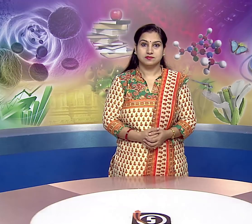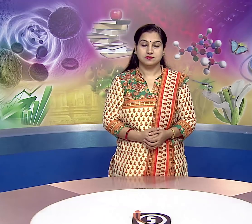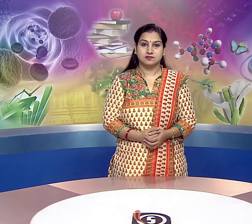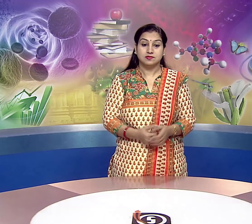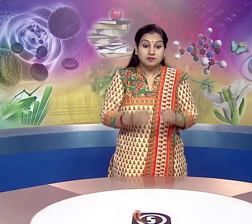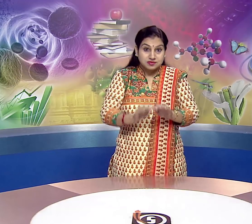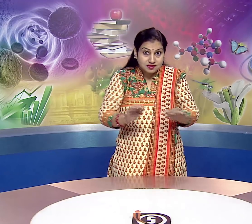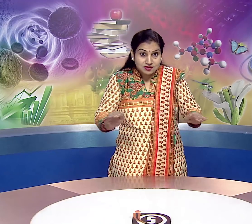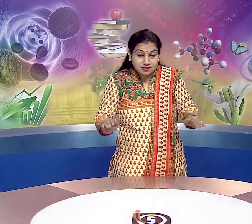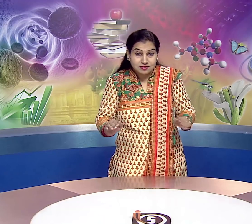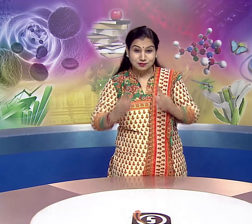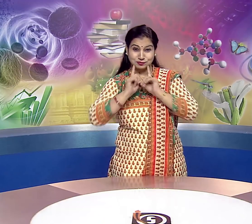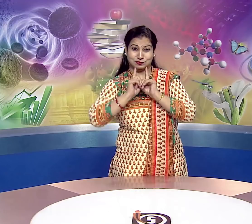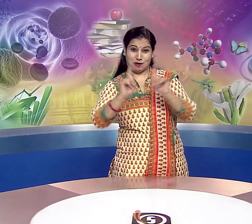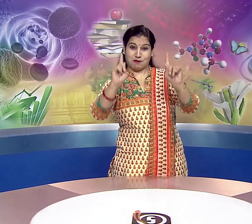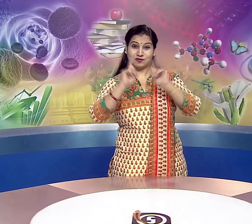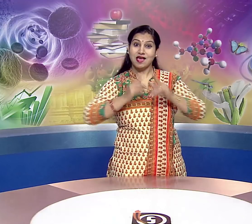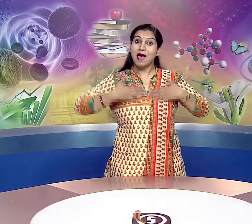The children were shouting in delight.